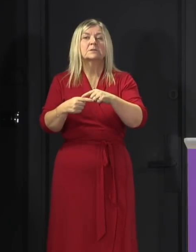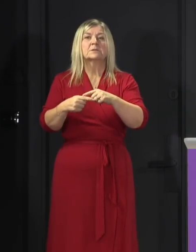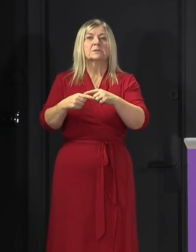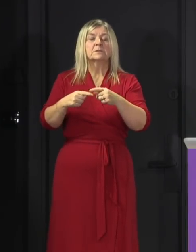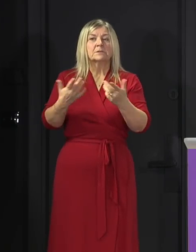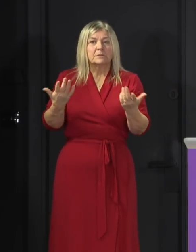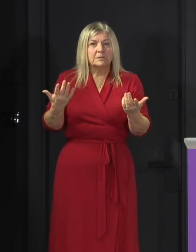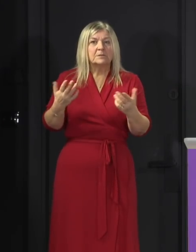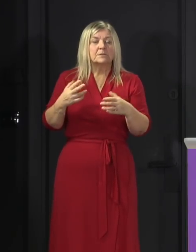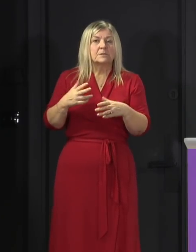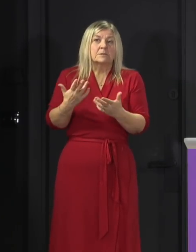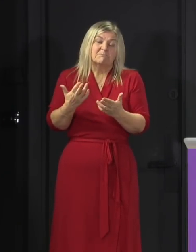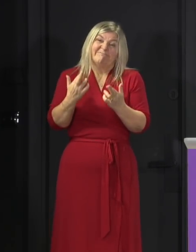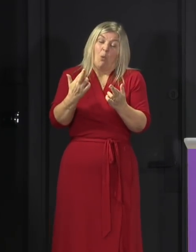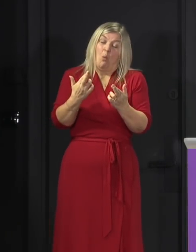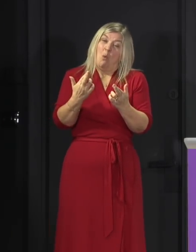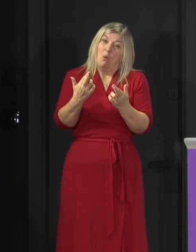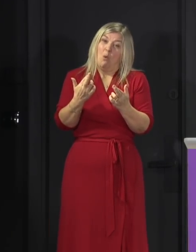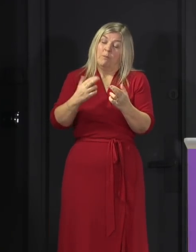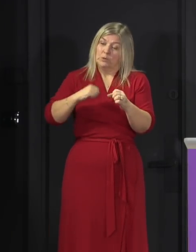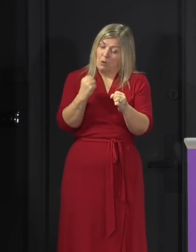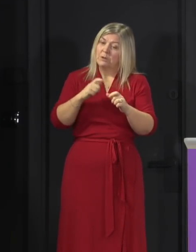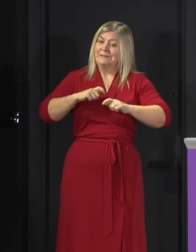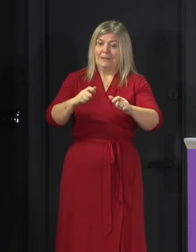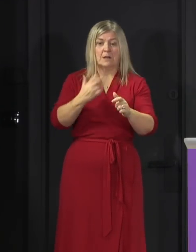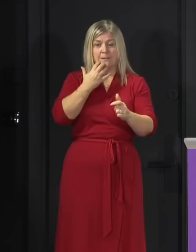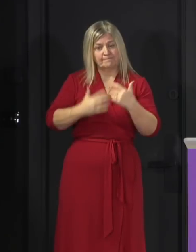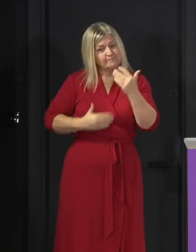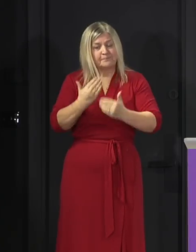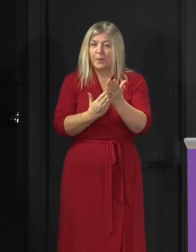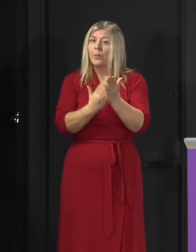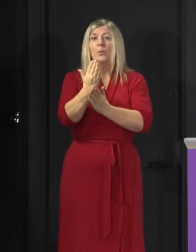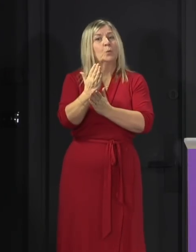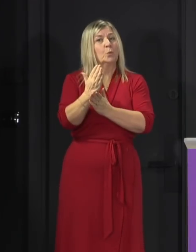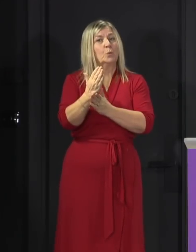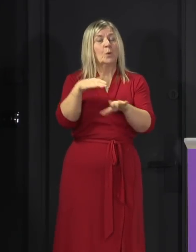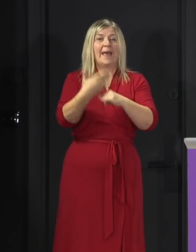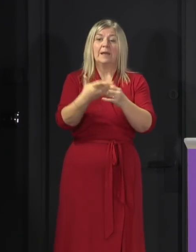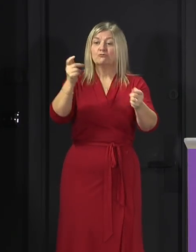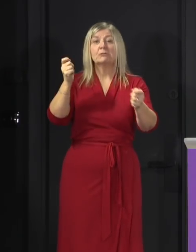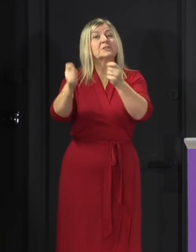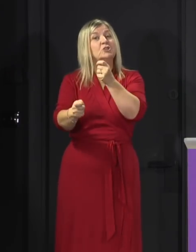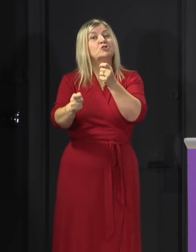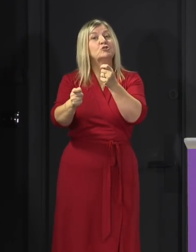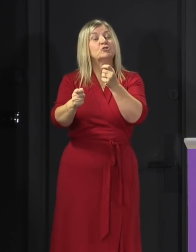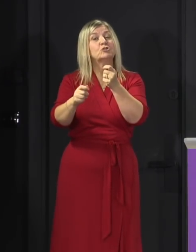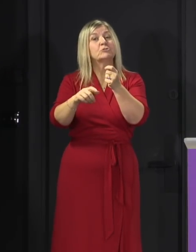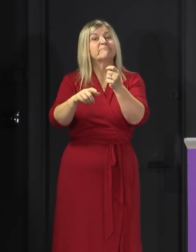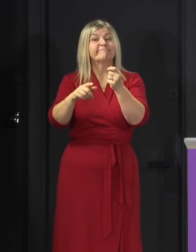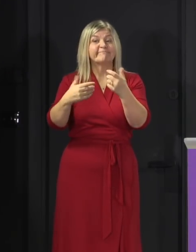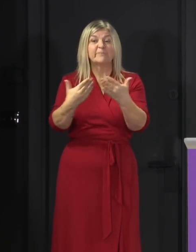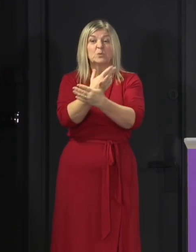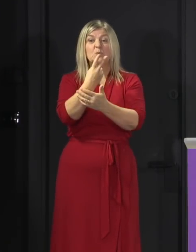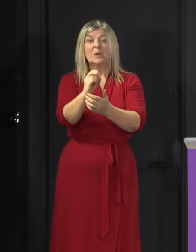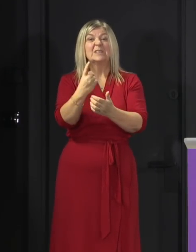altogether, and the Scottish Government will do everything we can to get through that end of the transition period as effectively as we